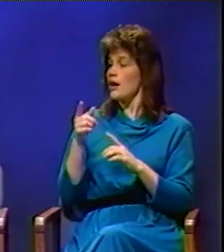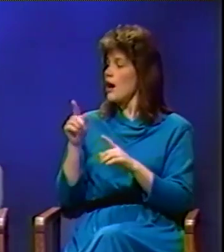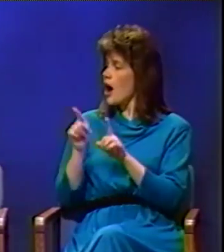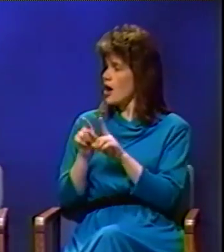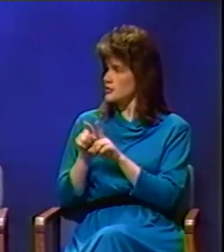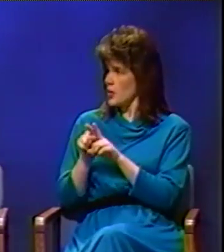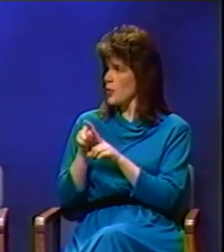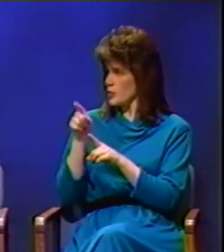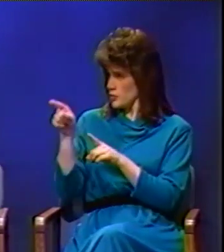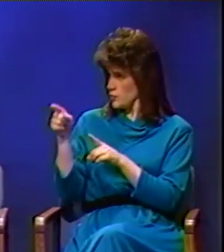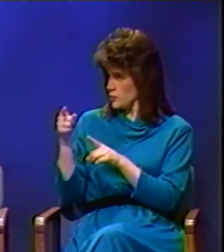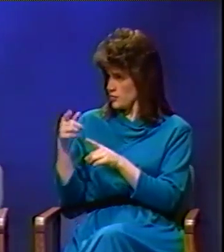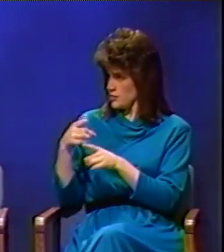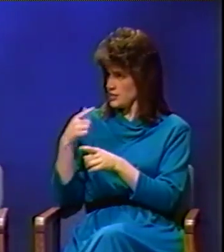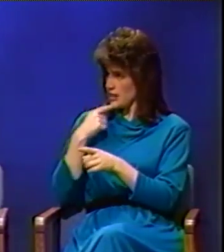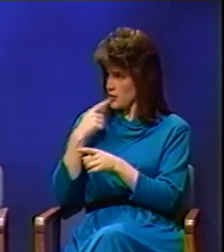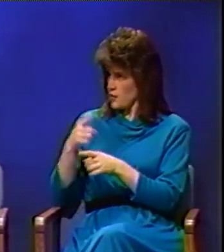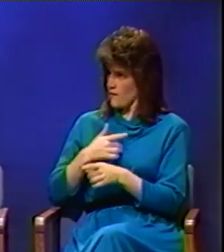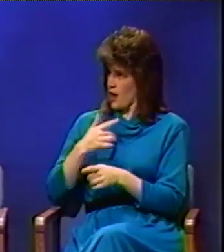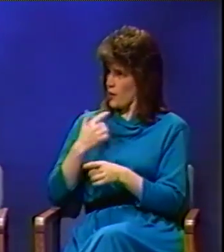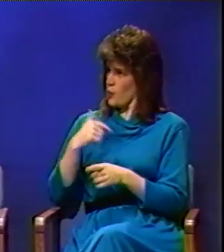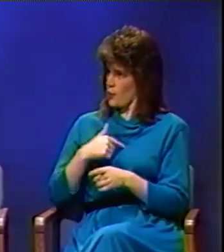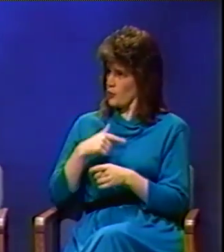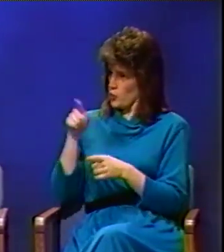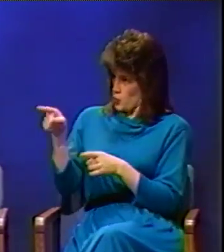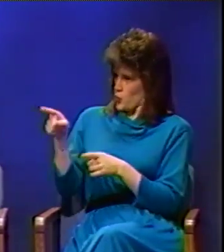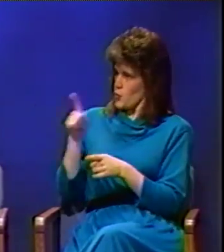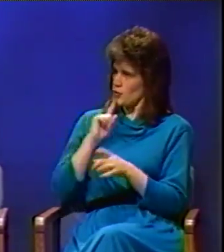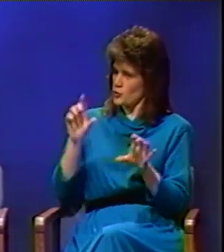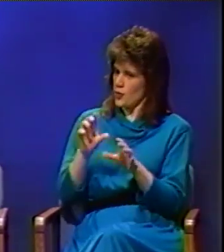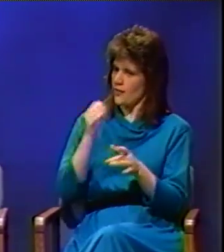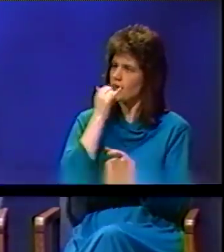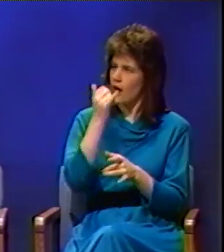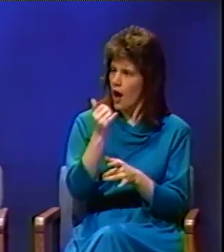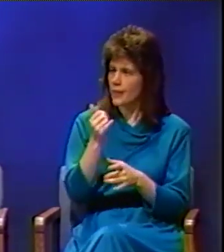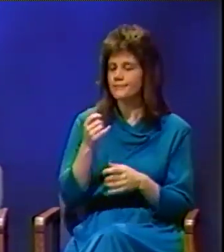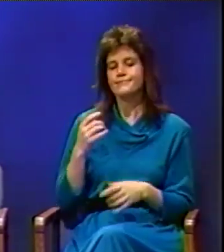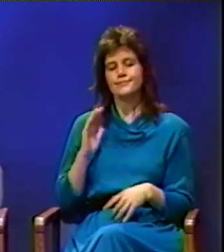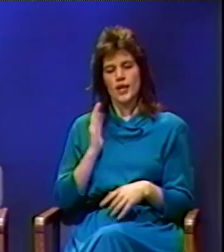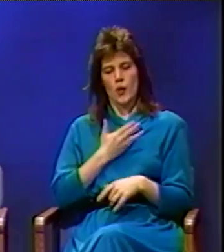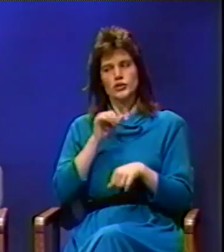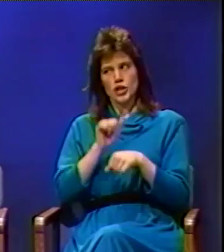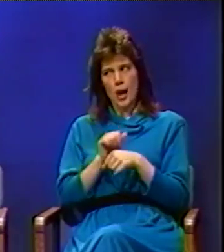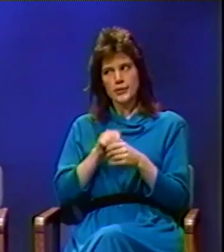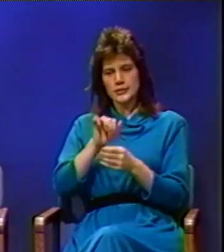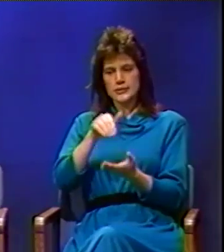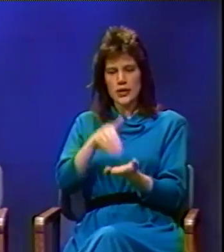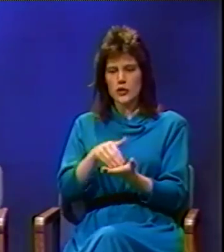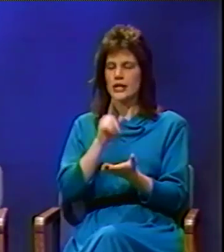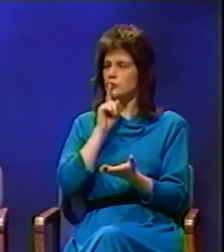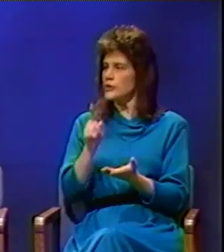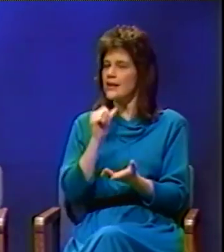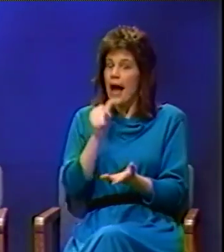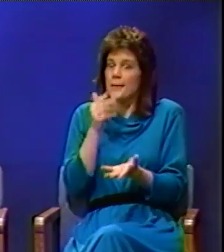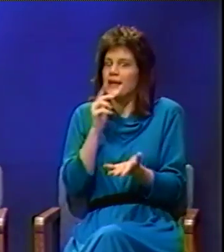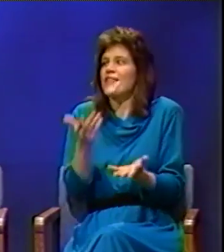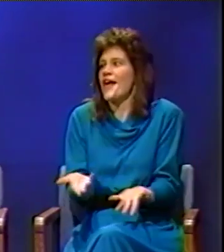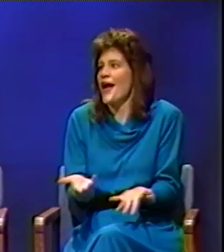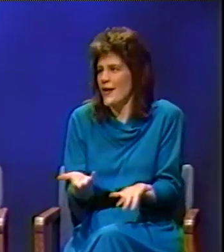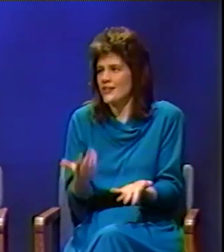placing the call. Our job at the center is to be transparent. We do not want to be a third party in the call. It